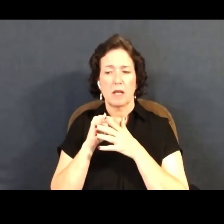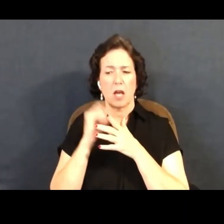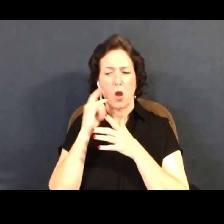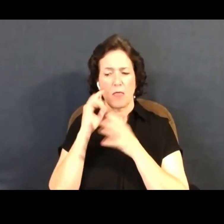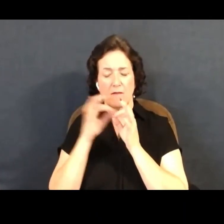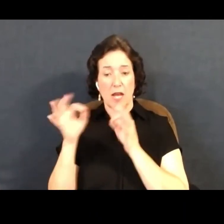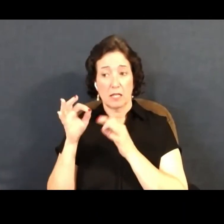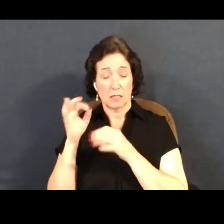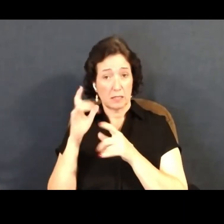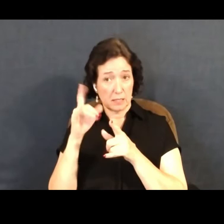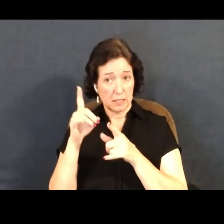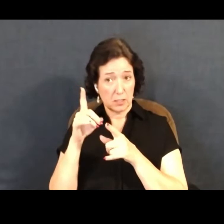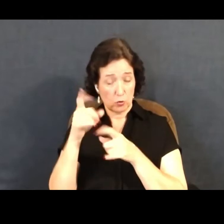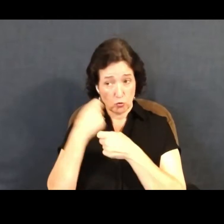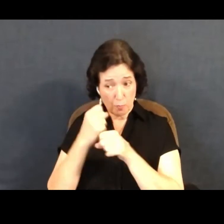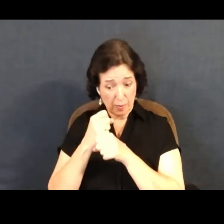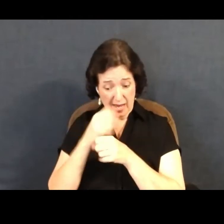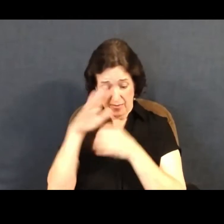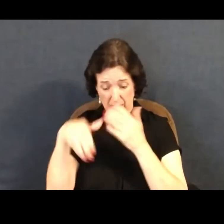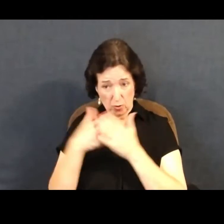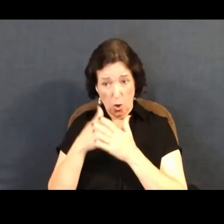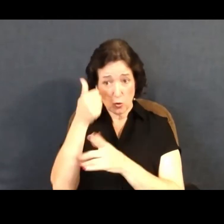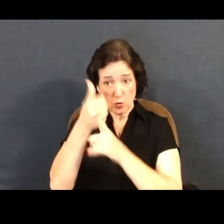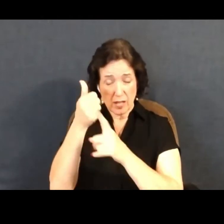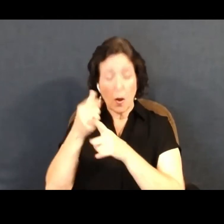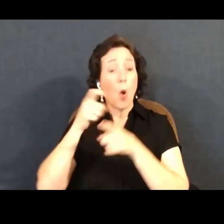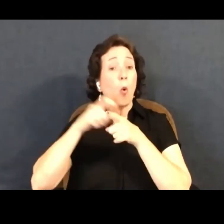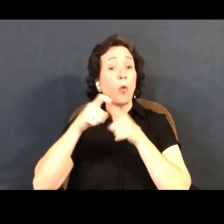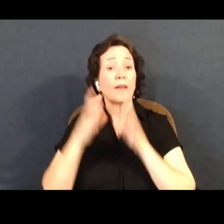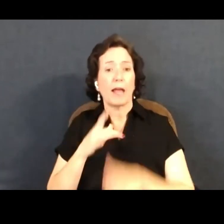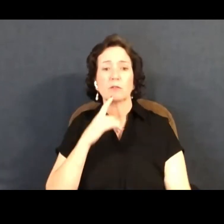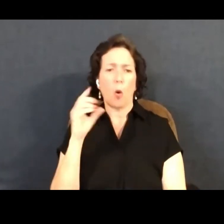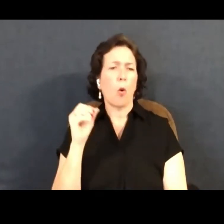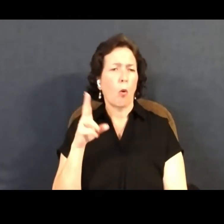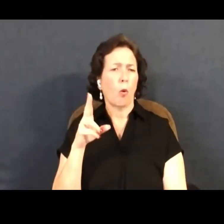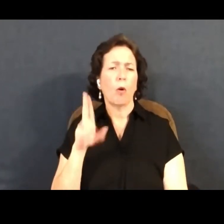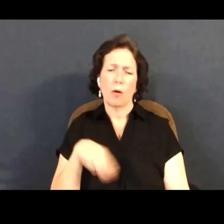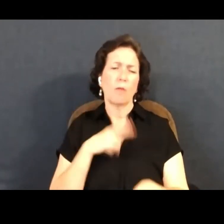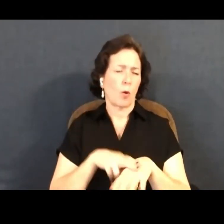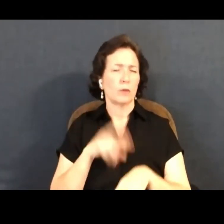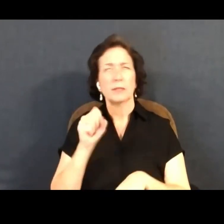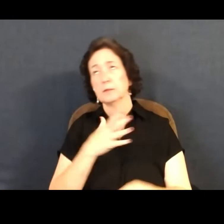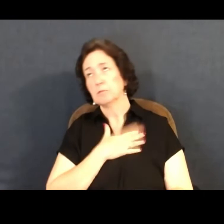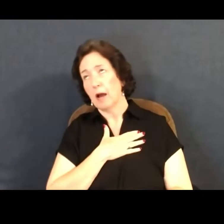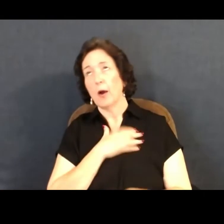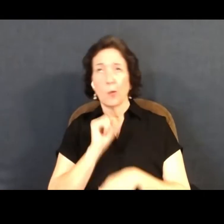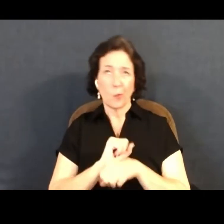Did you make all these garments yourself? Oh, yes, said the tailor. It's all my own work.